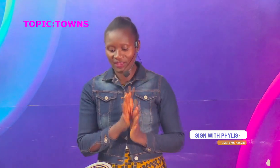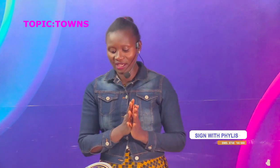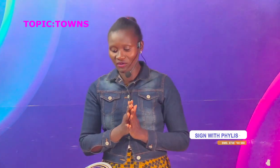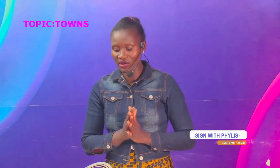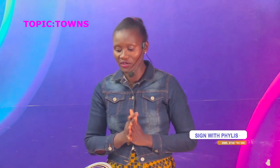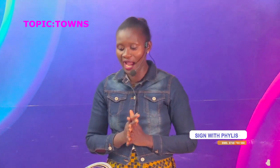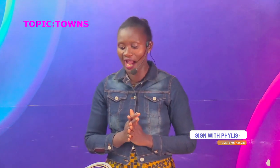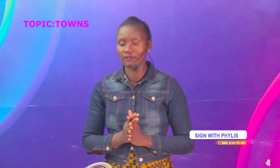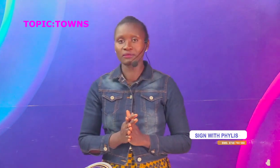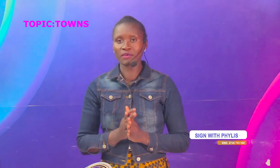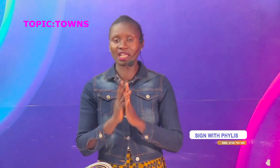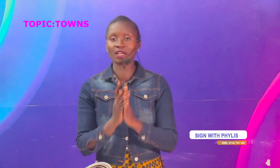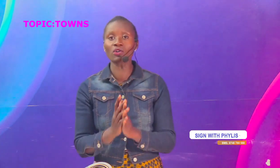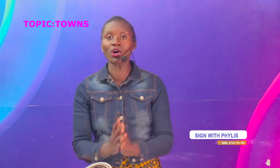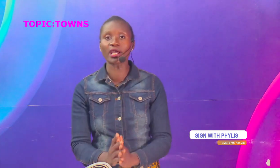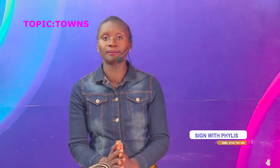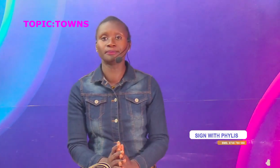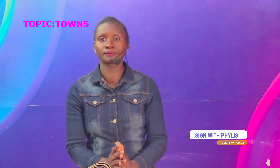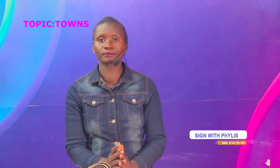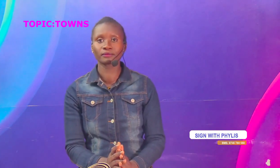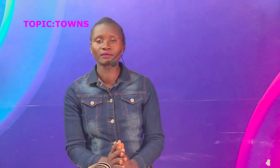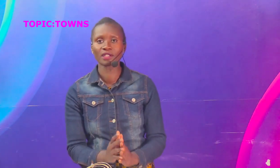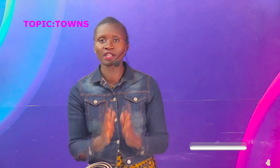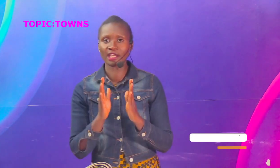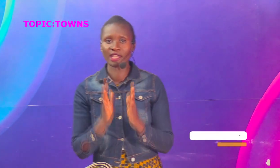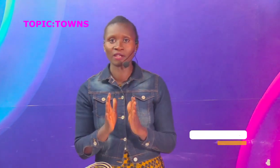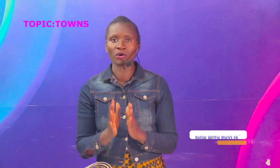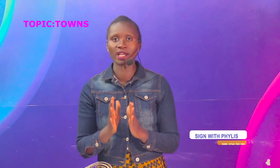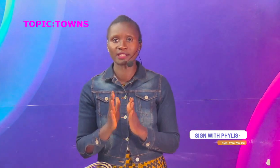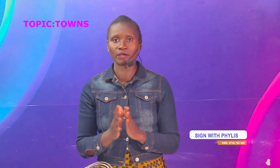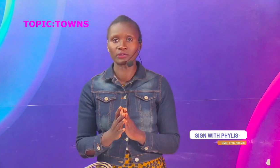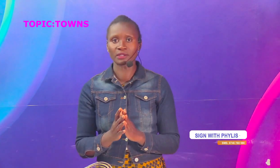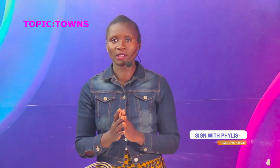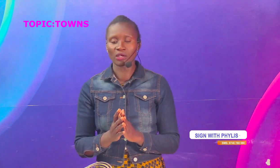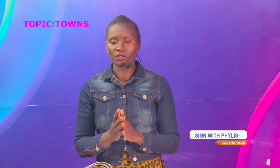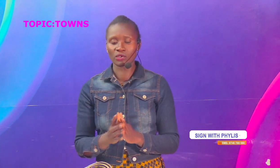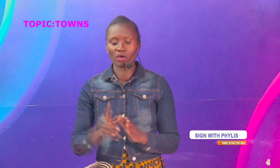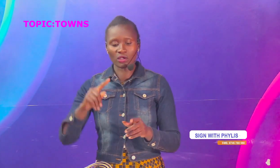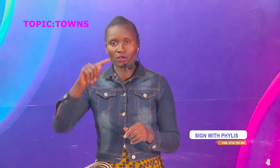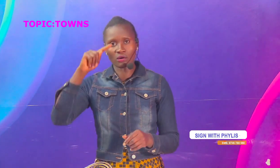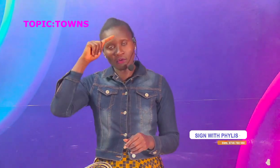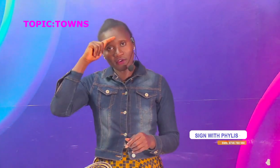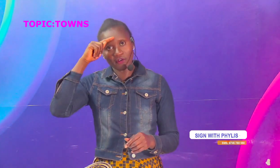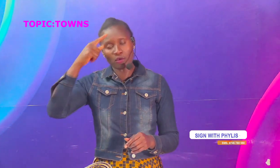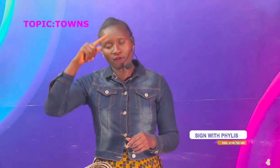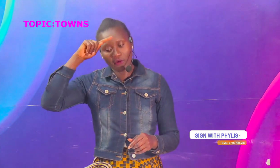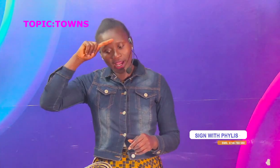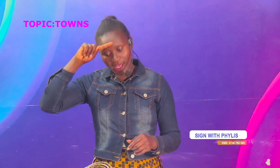also have Kerugoya, Kerugoya town. So moving from your forehead, you're